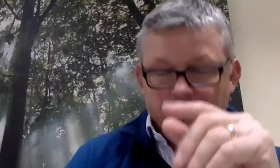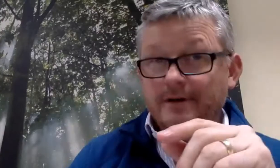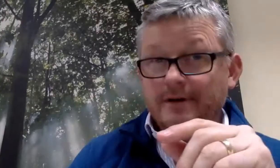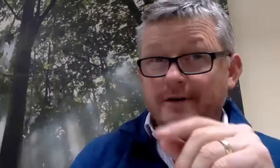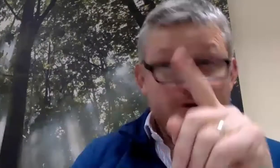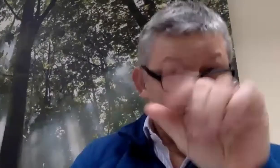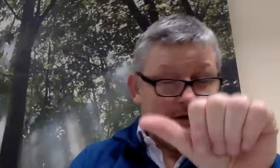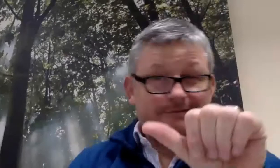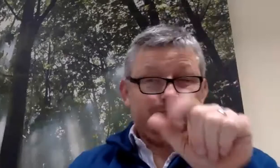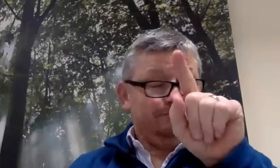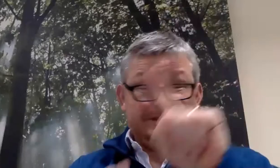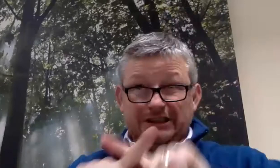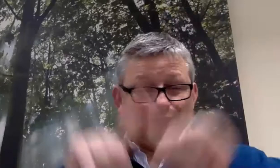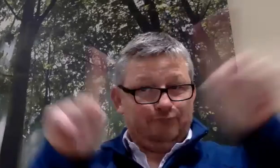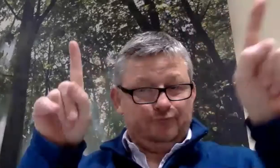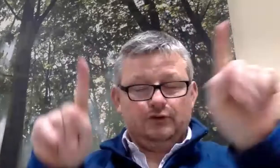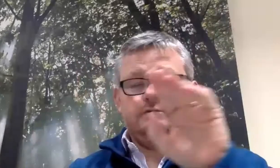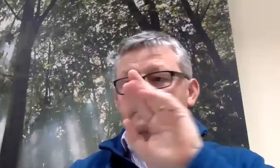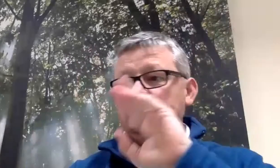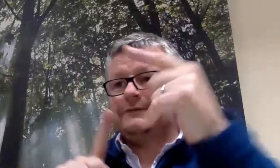happy to do that. You're absolutely right. It's very different